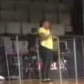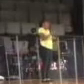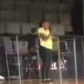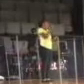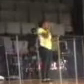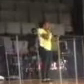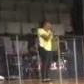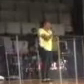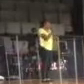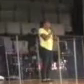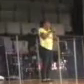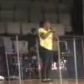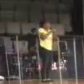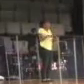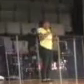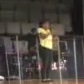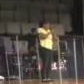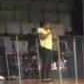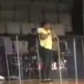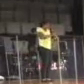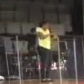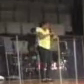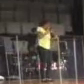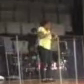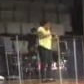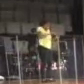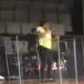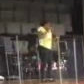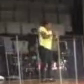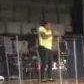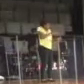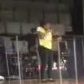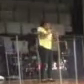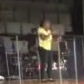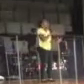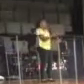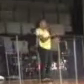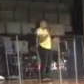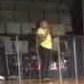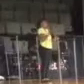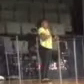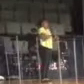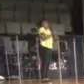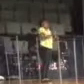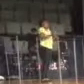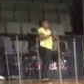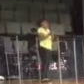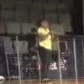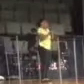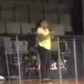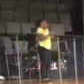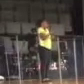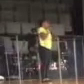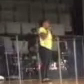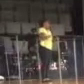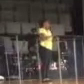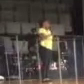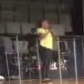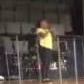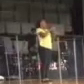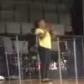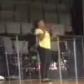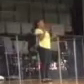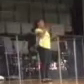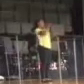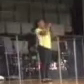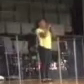and continues and continues to give you. He's bothered by your anointing. Somebody say, I'm anointed and the